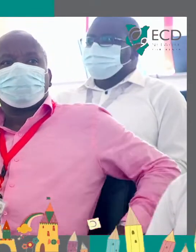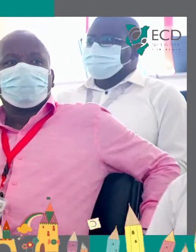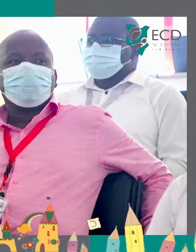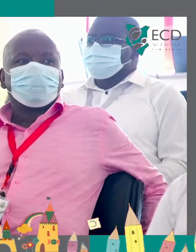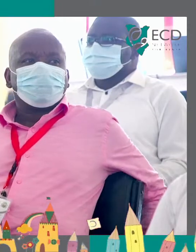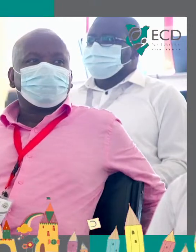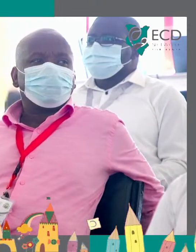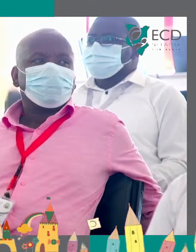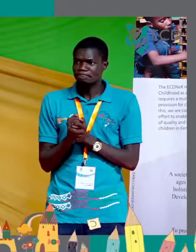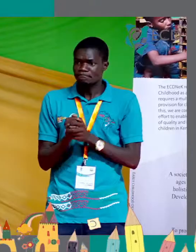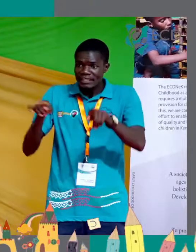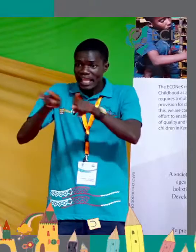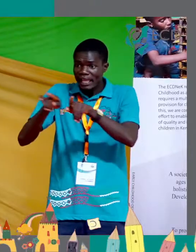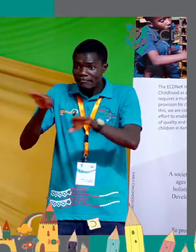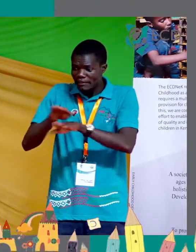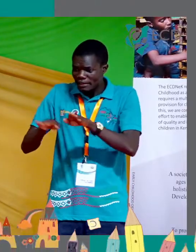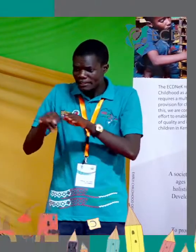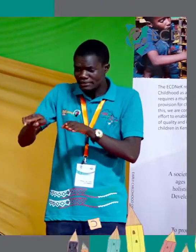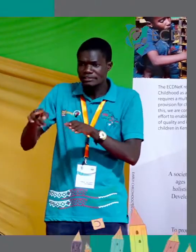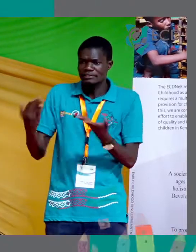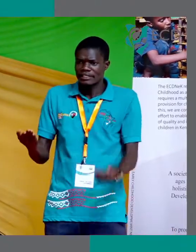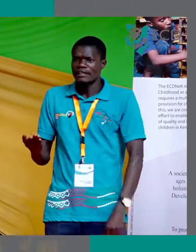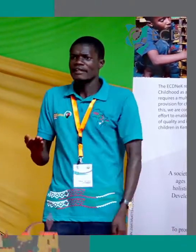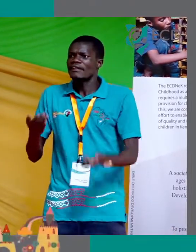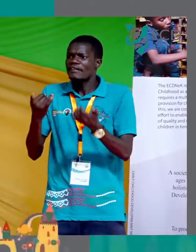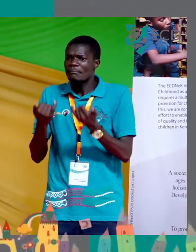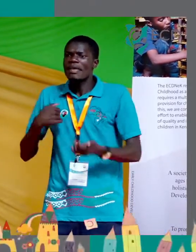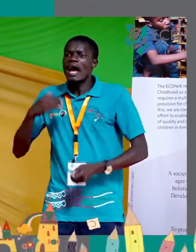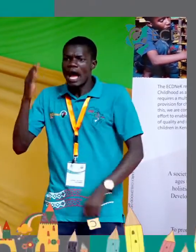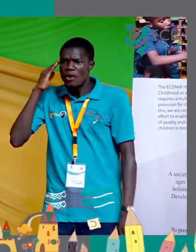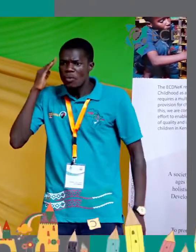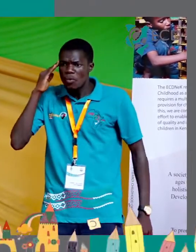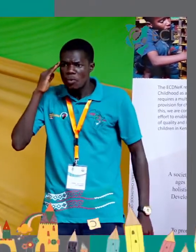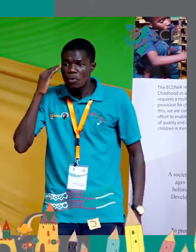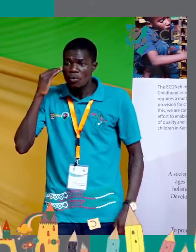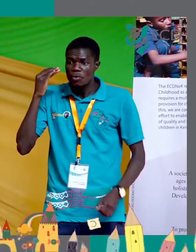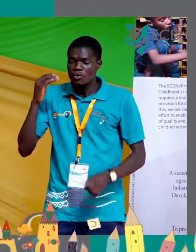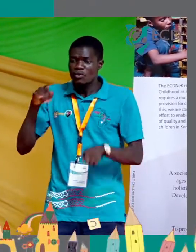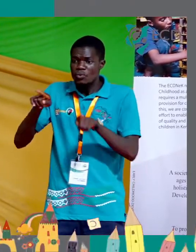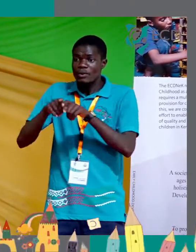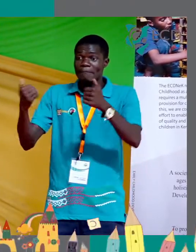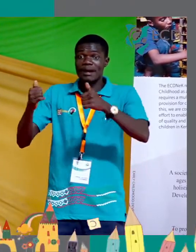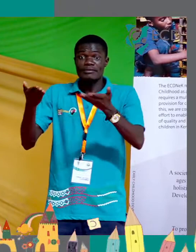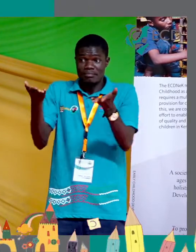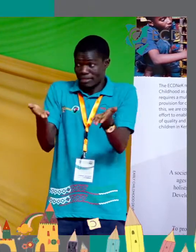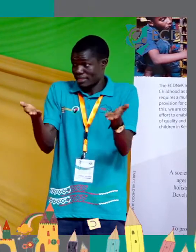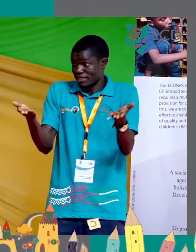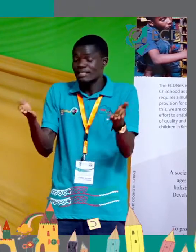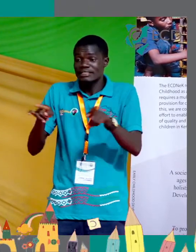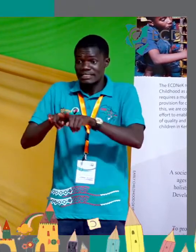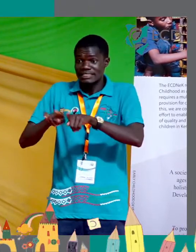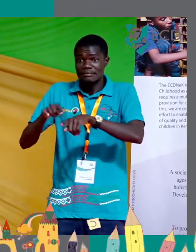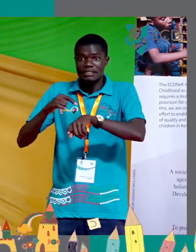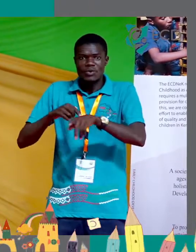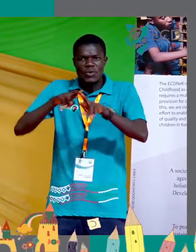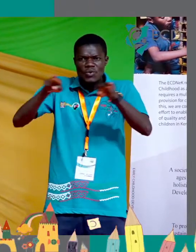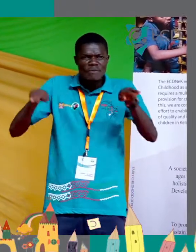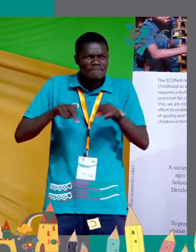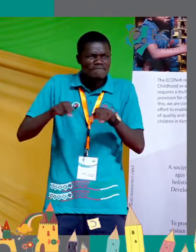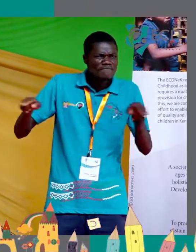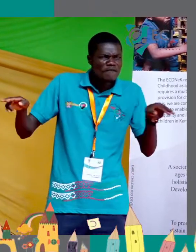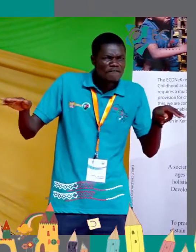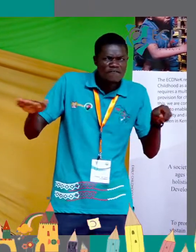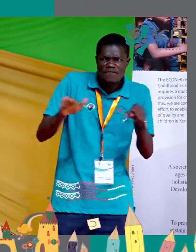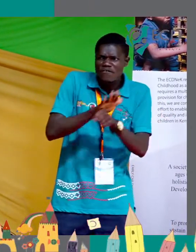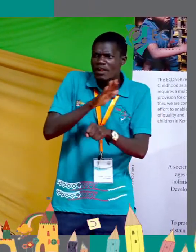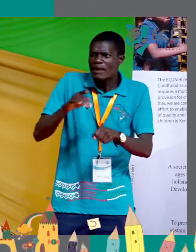to our hearts, our chests, and I know that that is why we are still here. And the room is full, by the way,